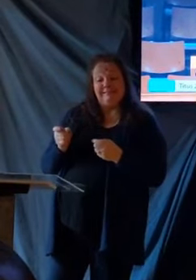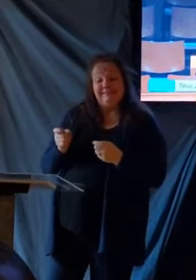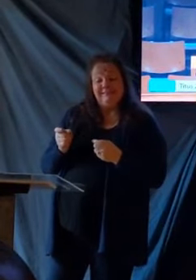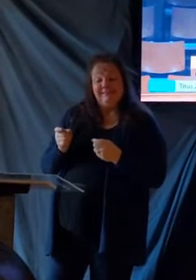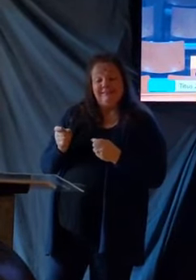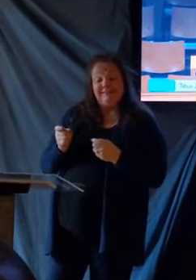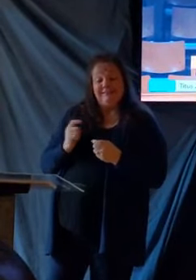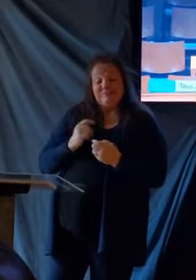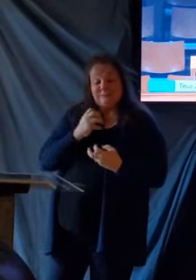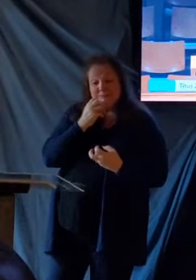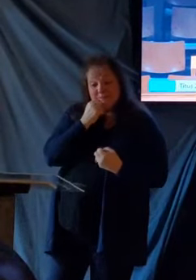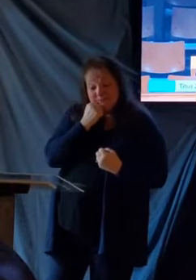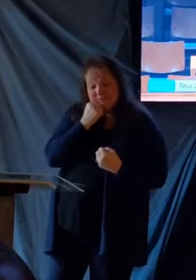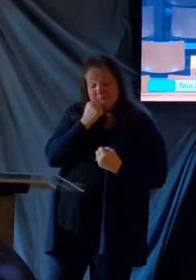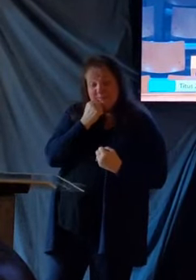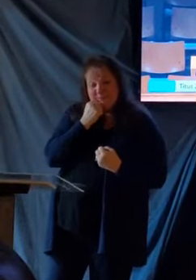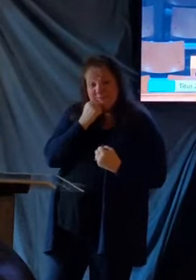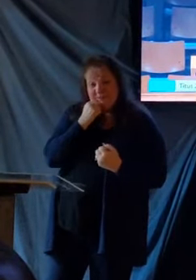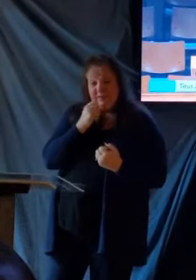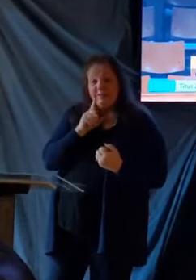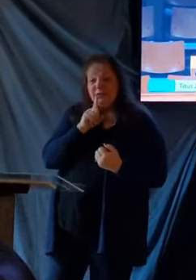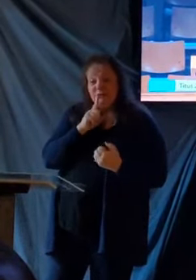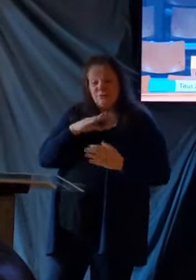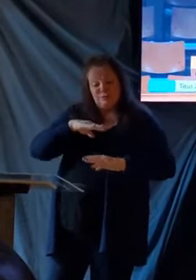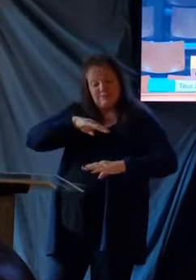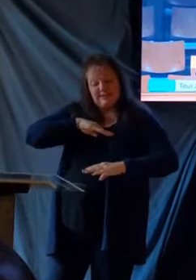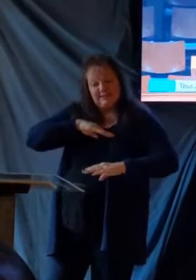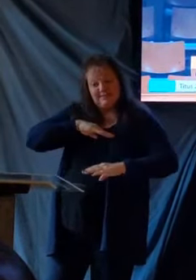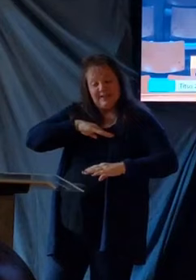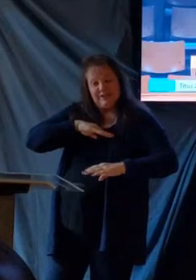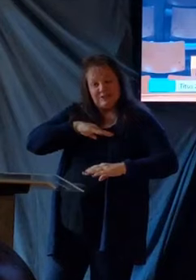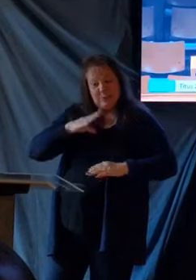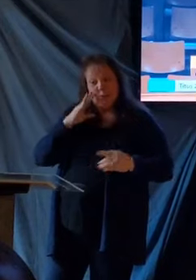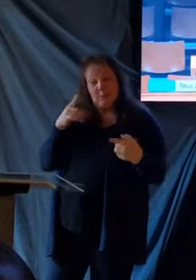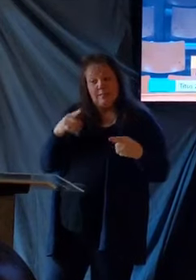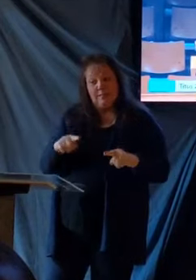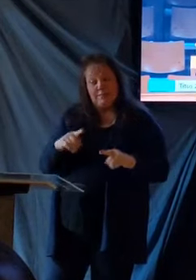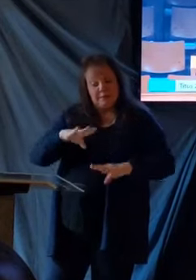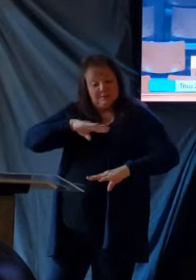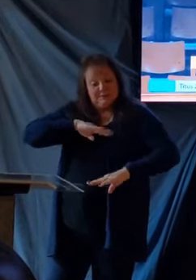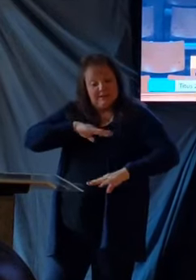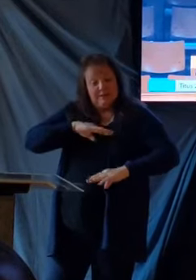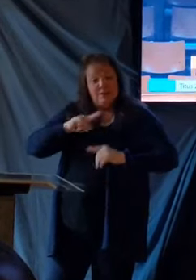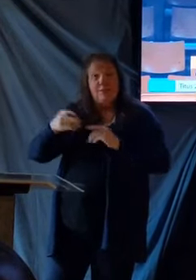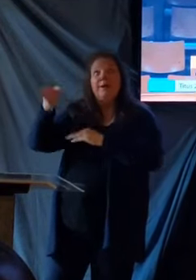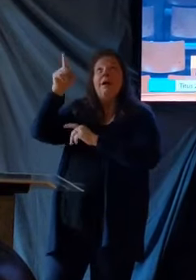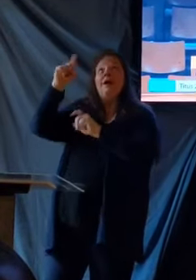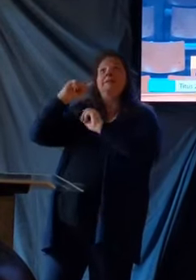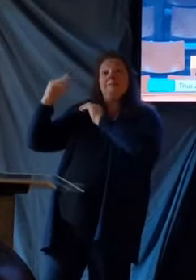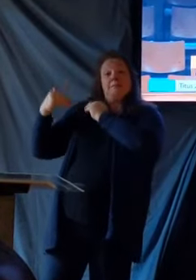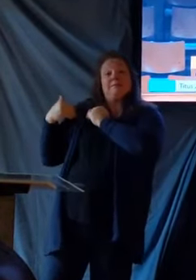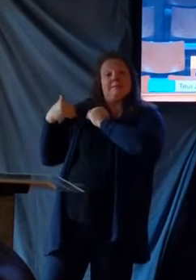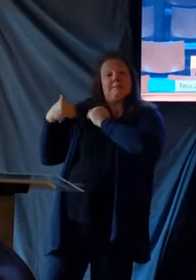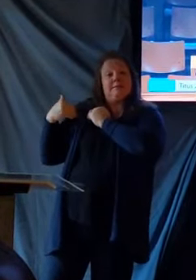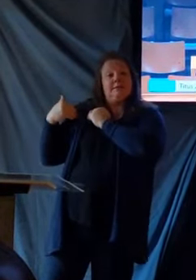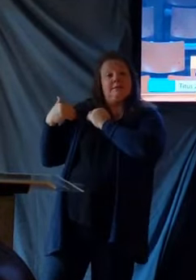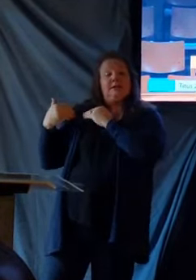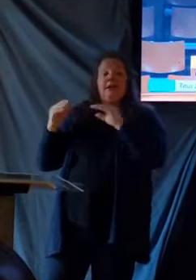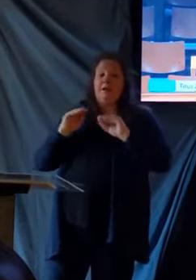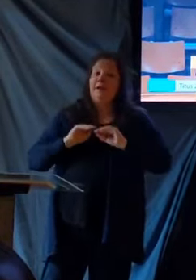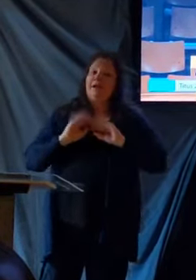to appreciate that true satisfaction and fulfillment will come from fulfilling the role God gives you. Now,